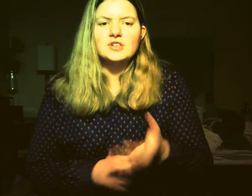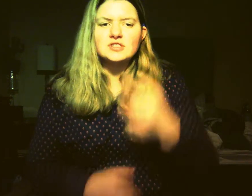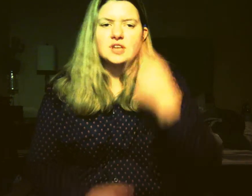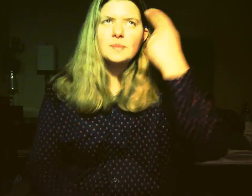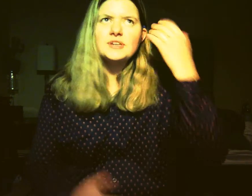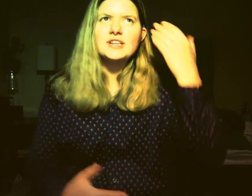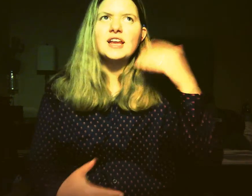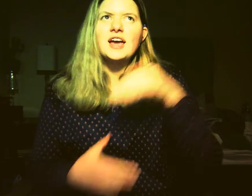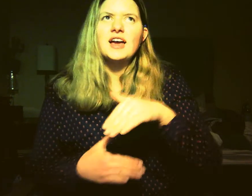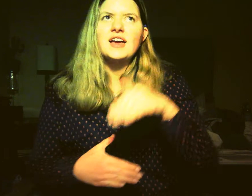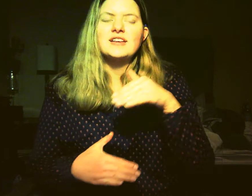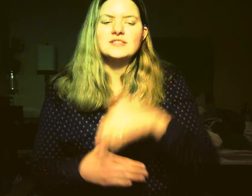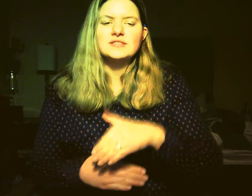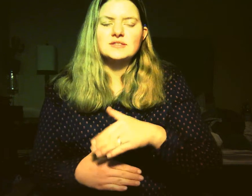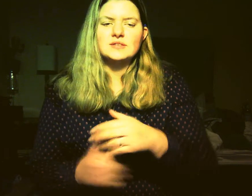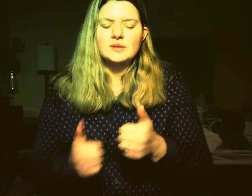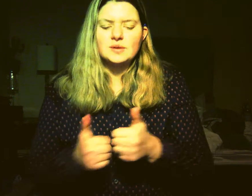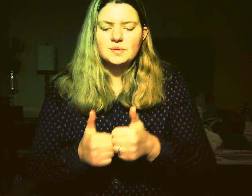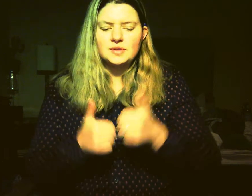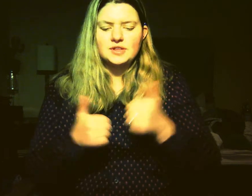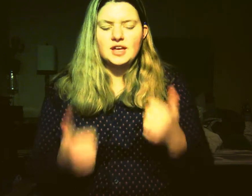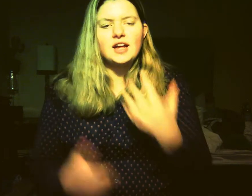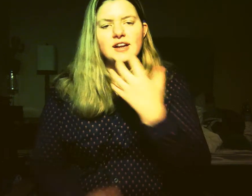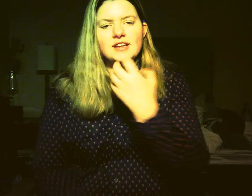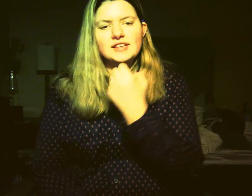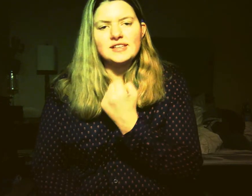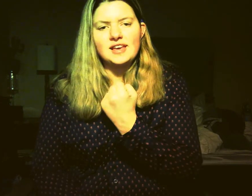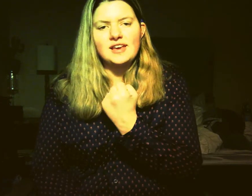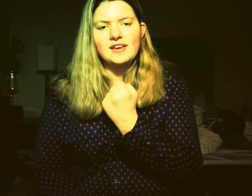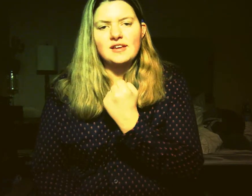summer nights, without a care